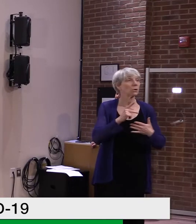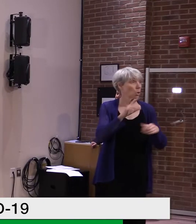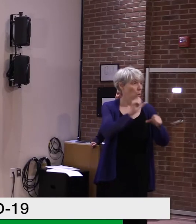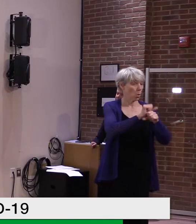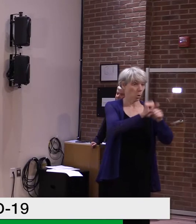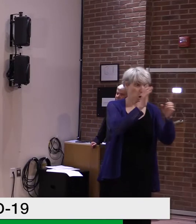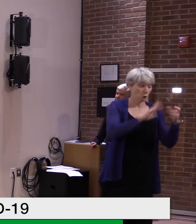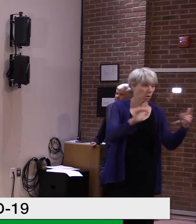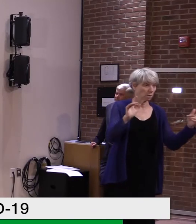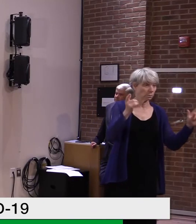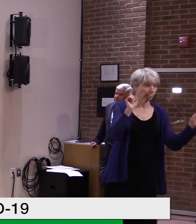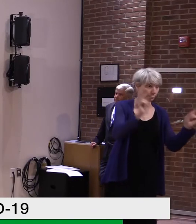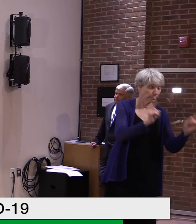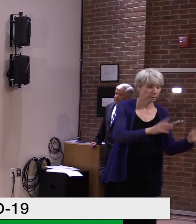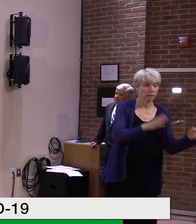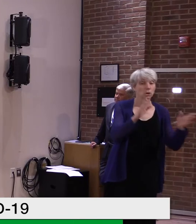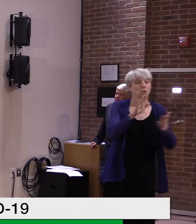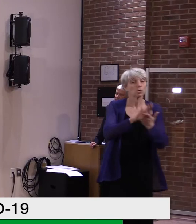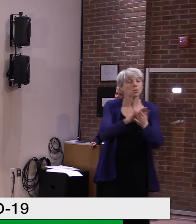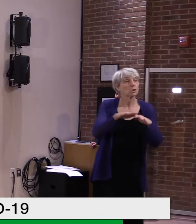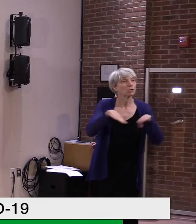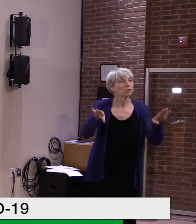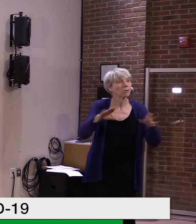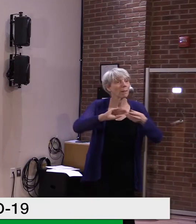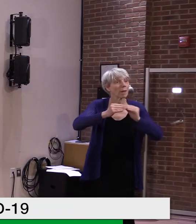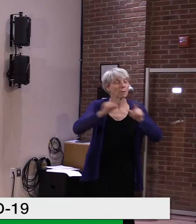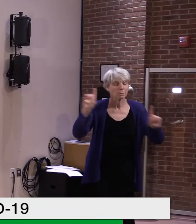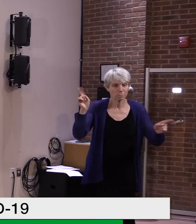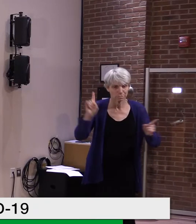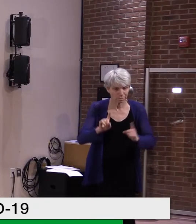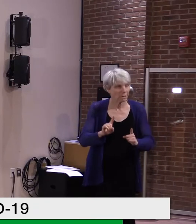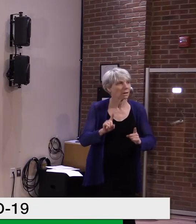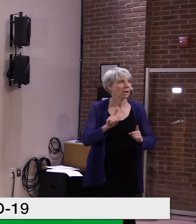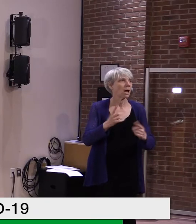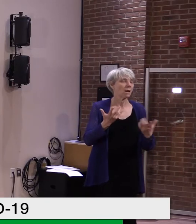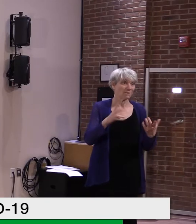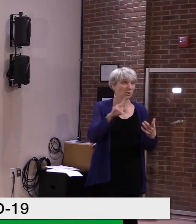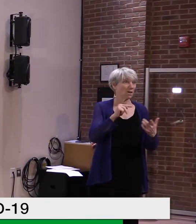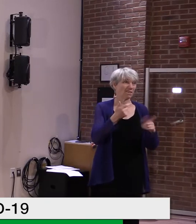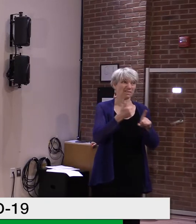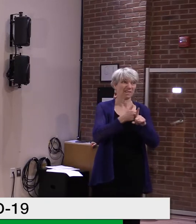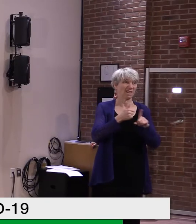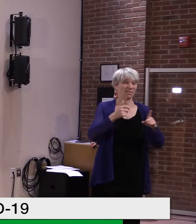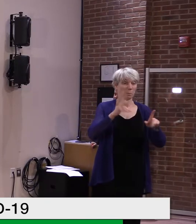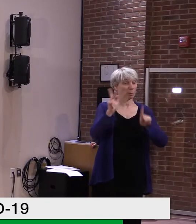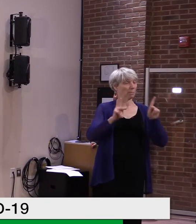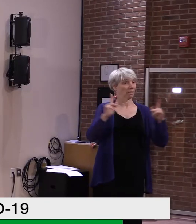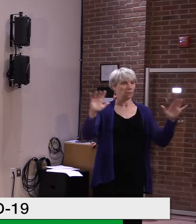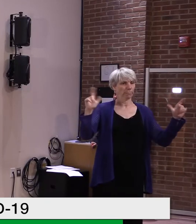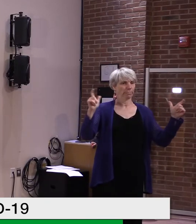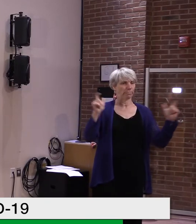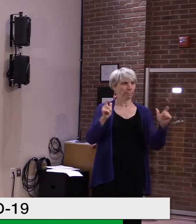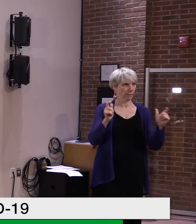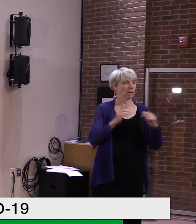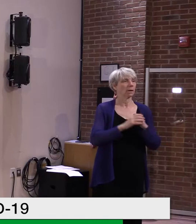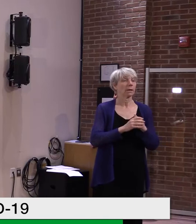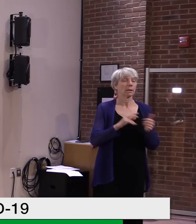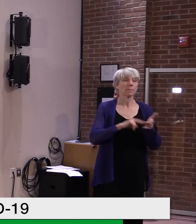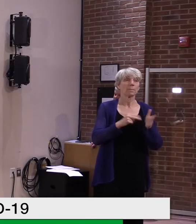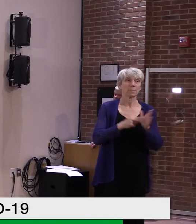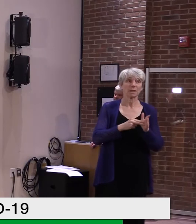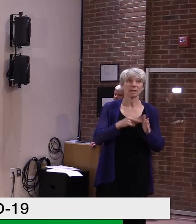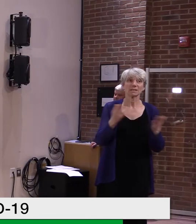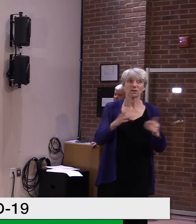as well as the declining population in our schools. We have an issue here in the state that we need